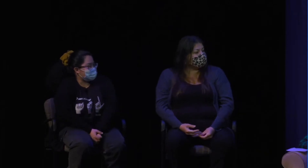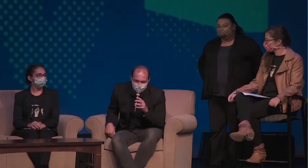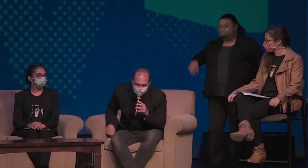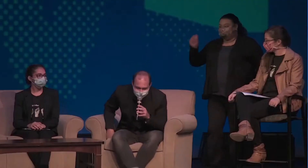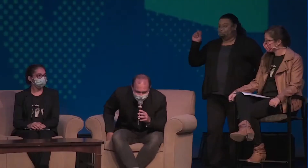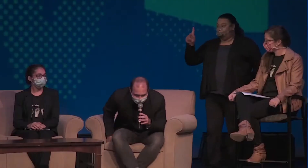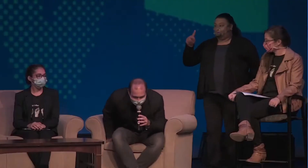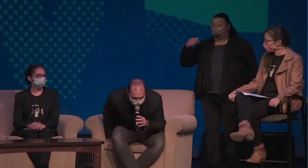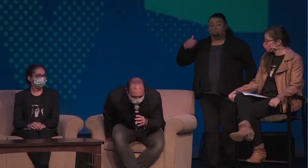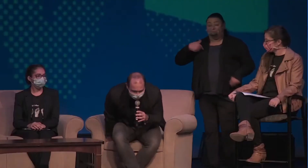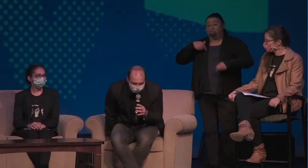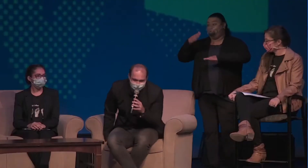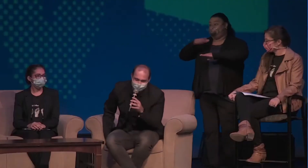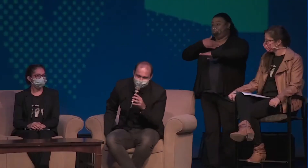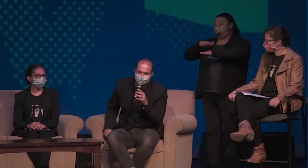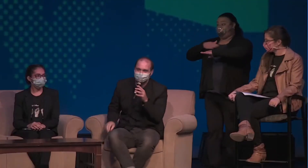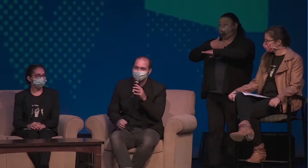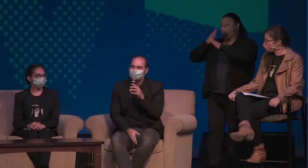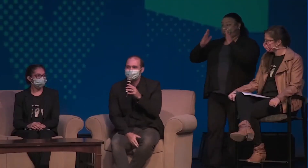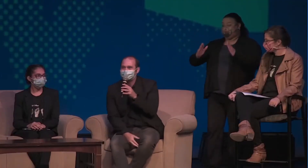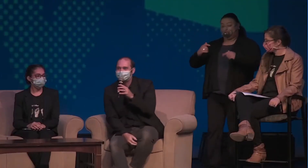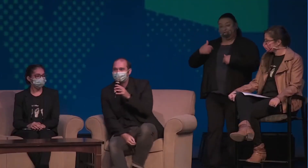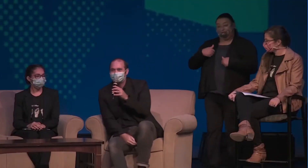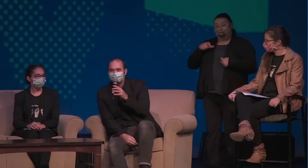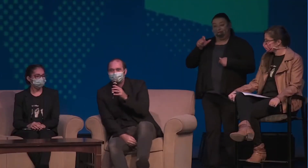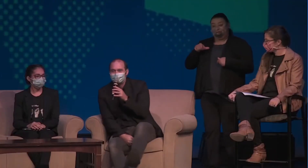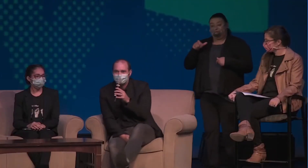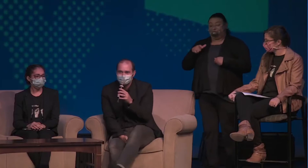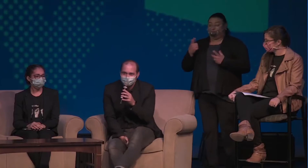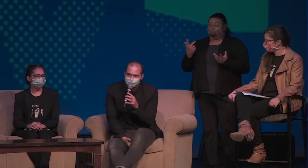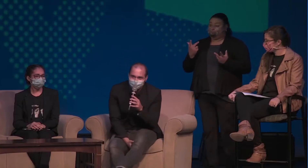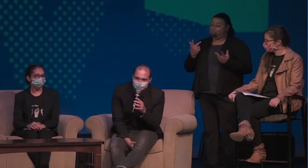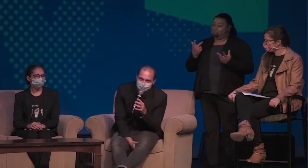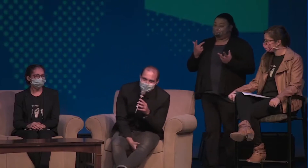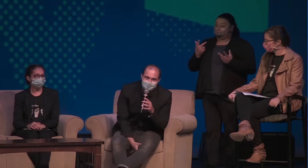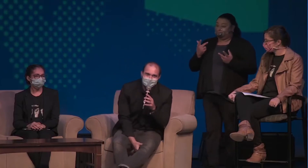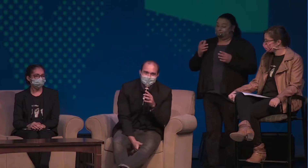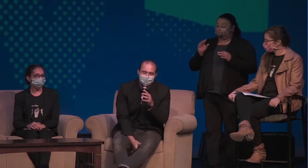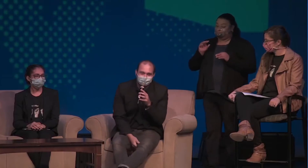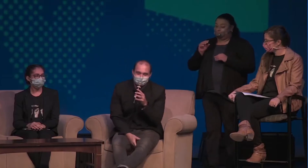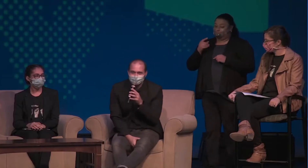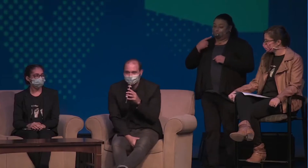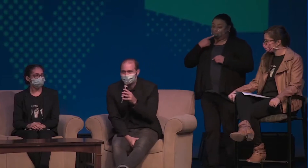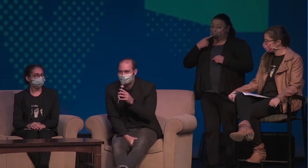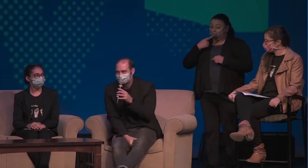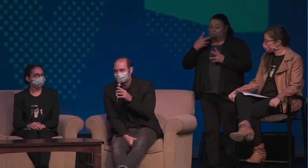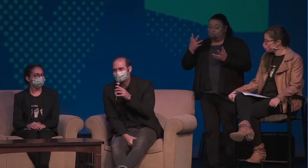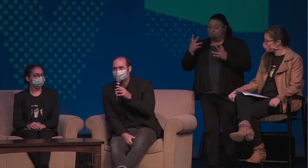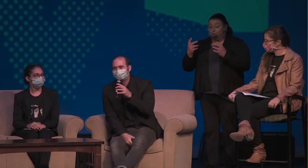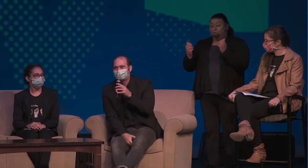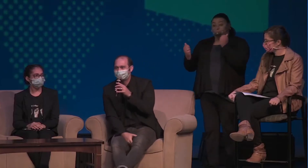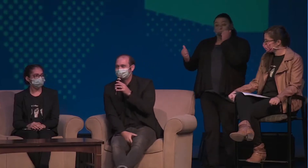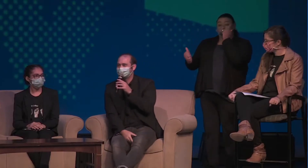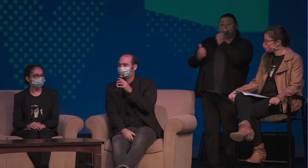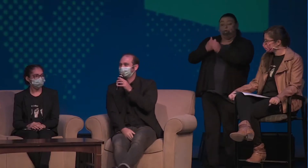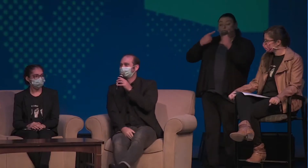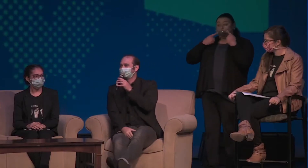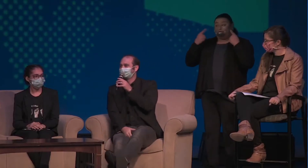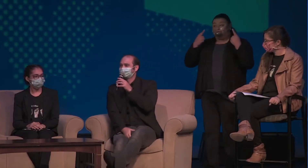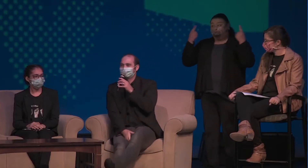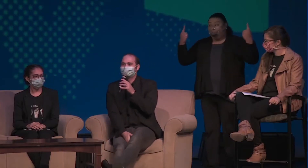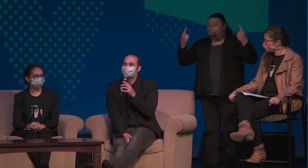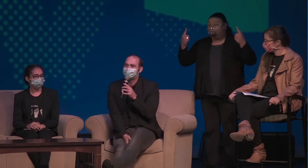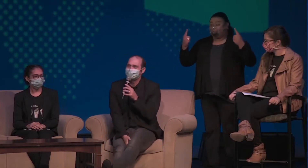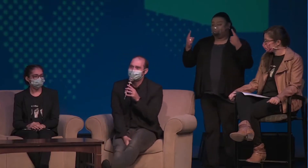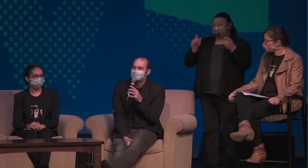Okay, I'm the musician, and I guess I have to go with the cliche that everyone knows that, one of the most famous composers in the whole